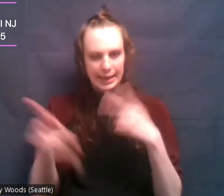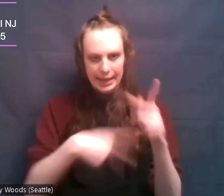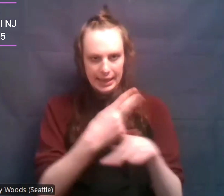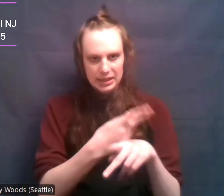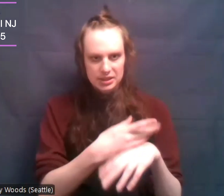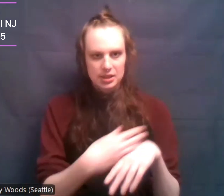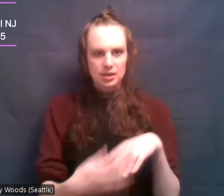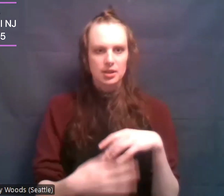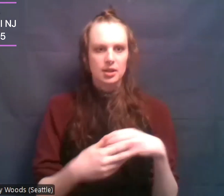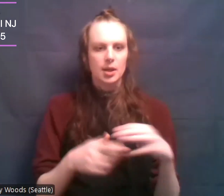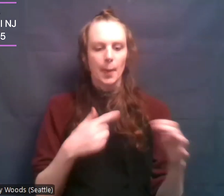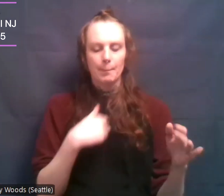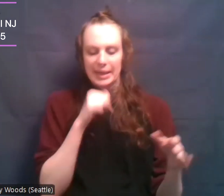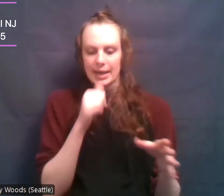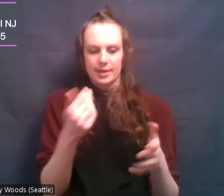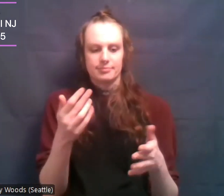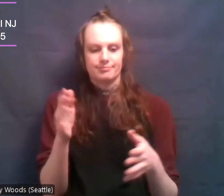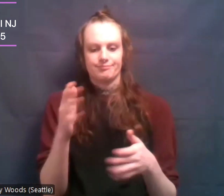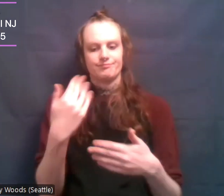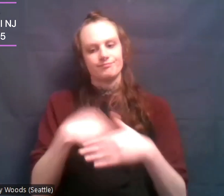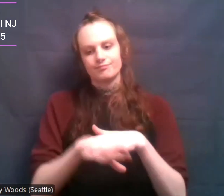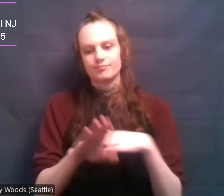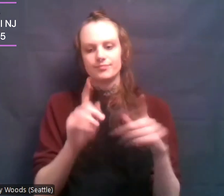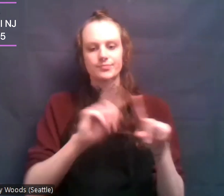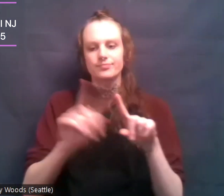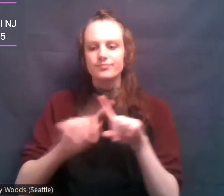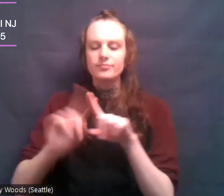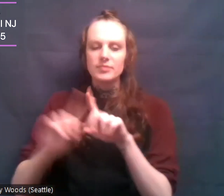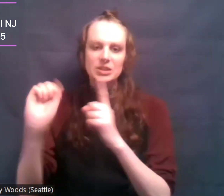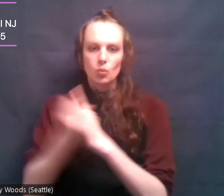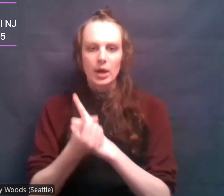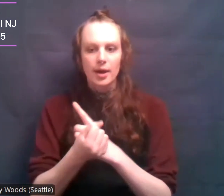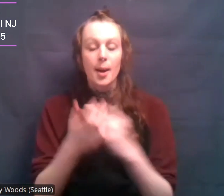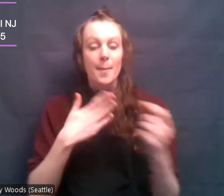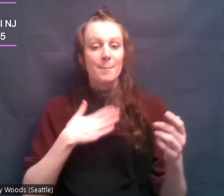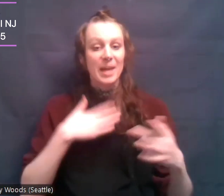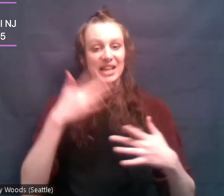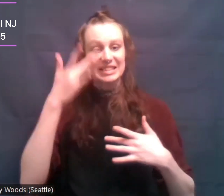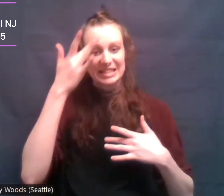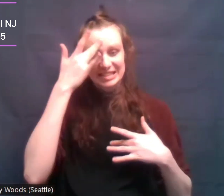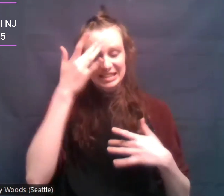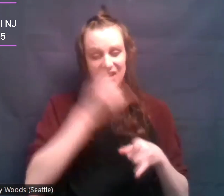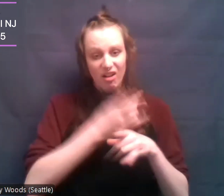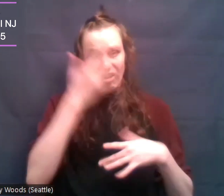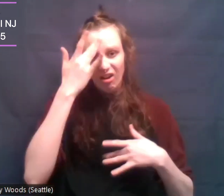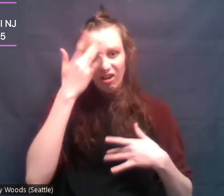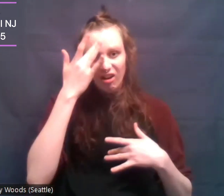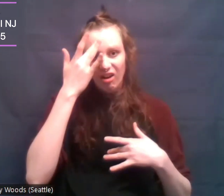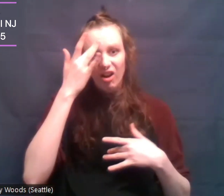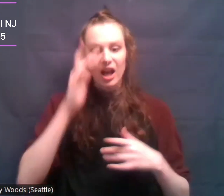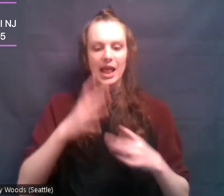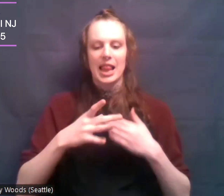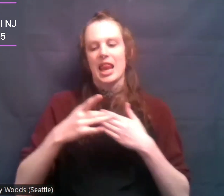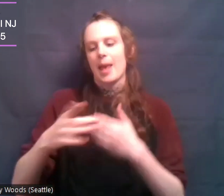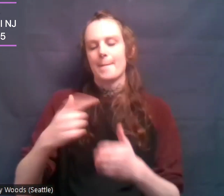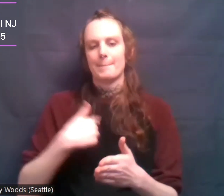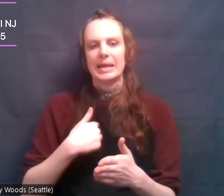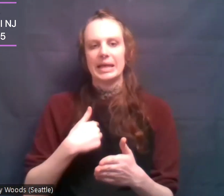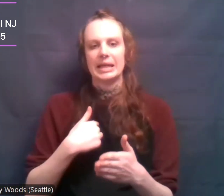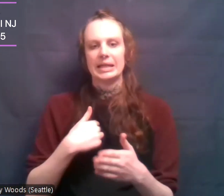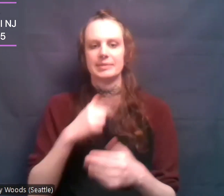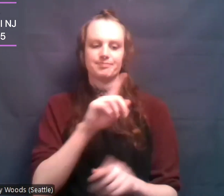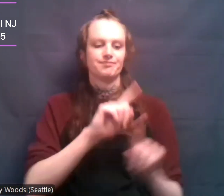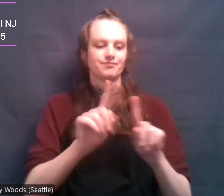put in all these situations, but like my disease drove me to these situations. And like I went there willingly,